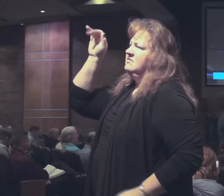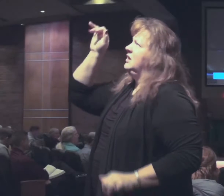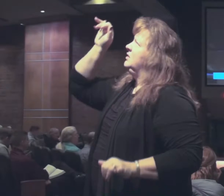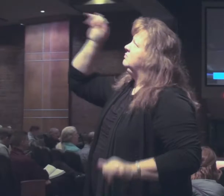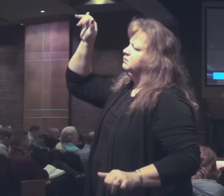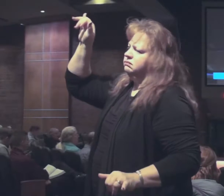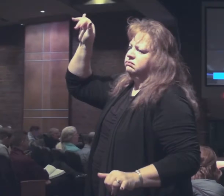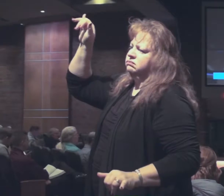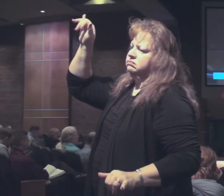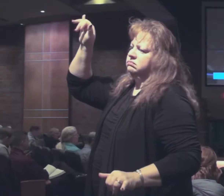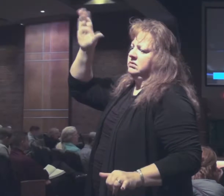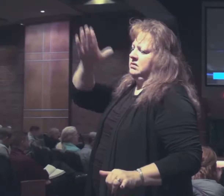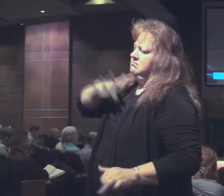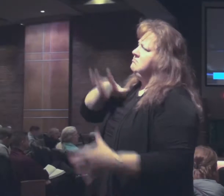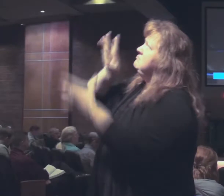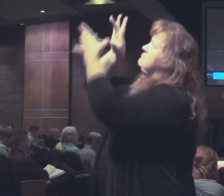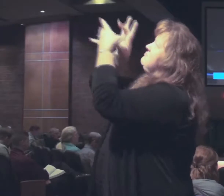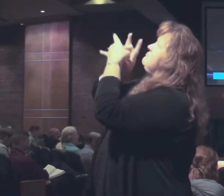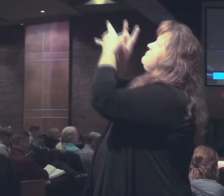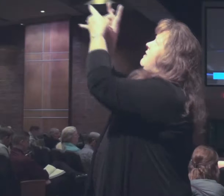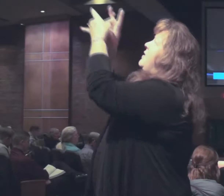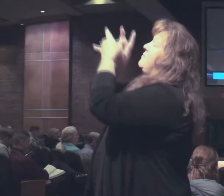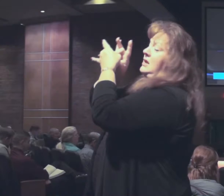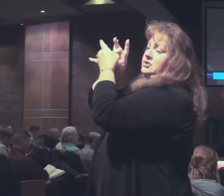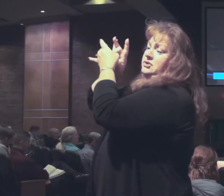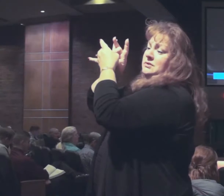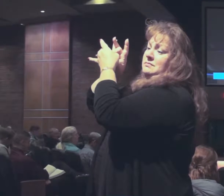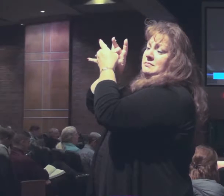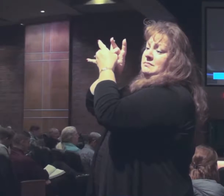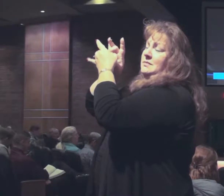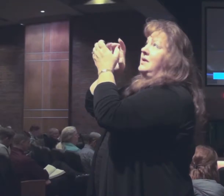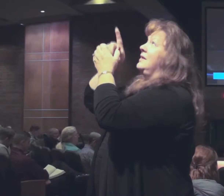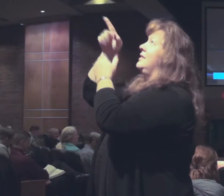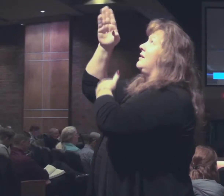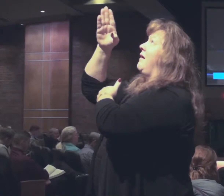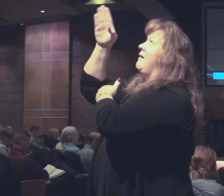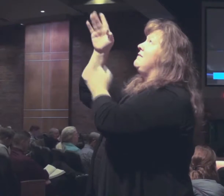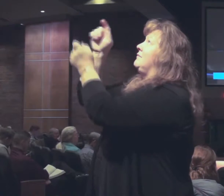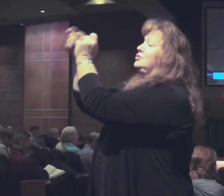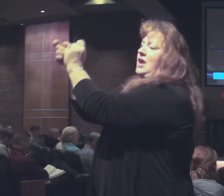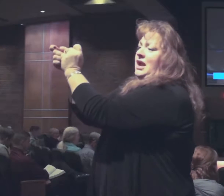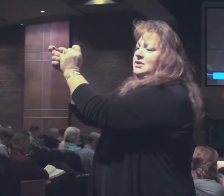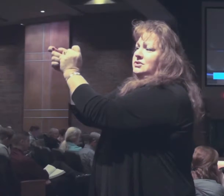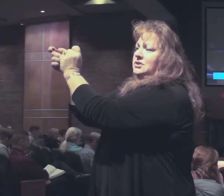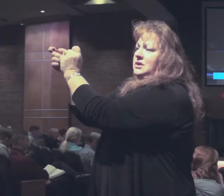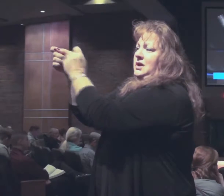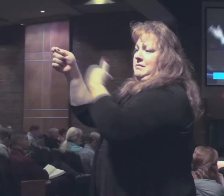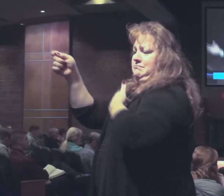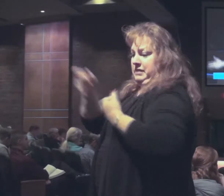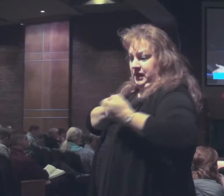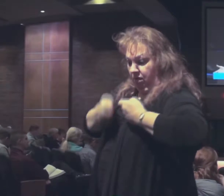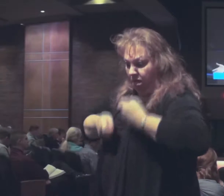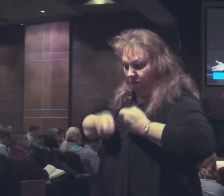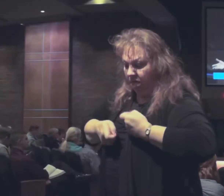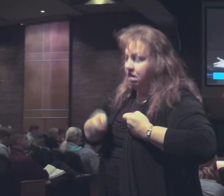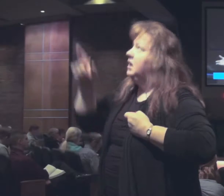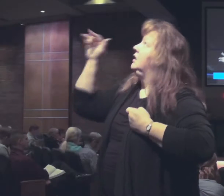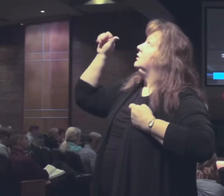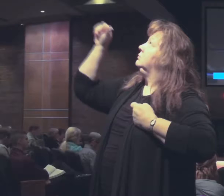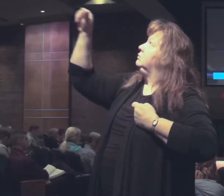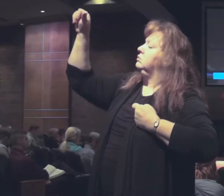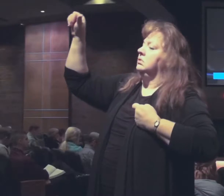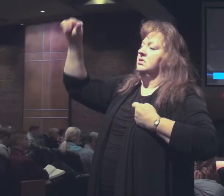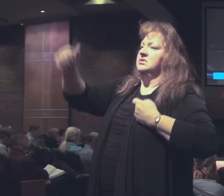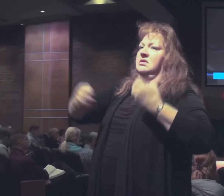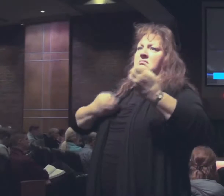the writer has with this unchanging God. So it's not just emotions